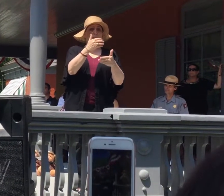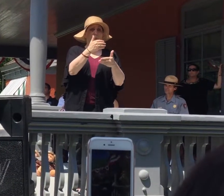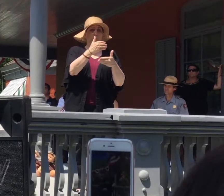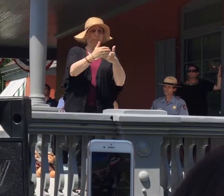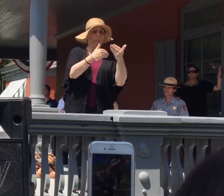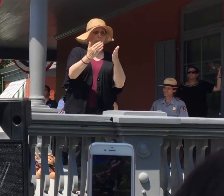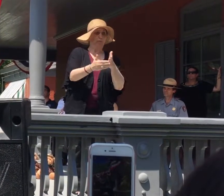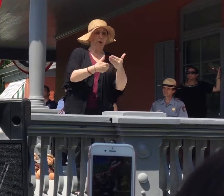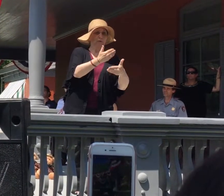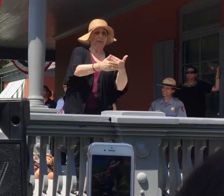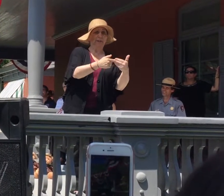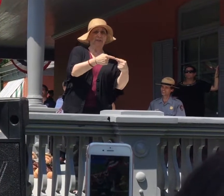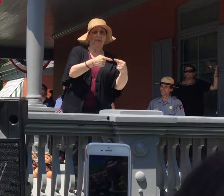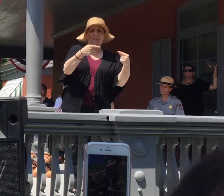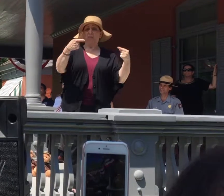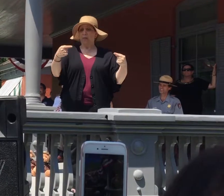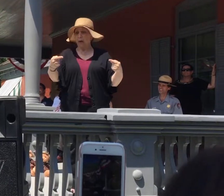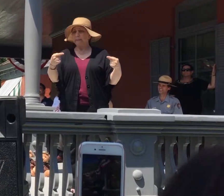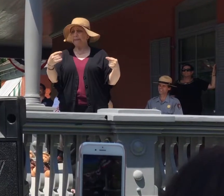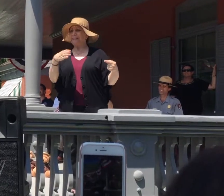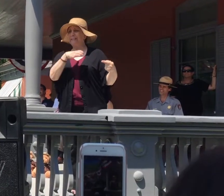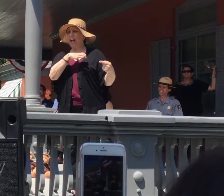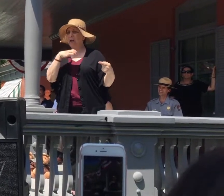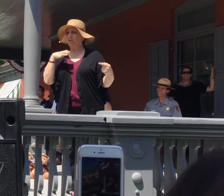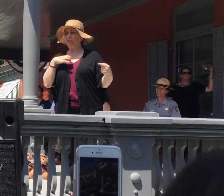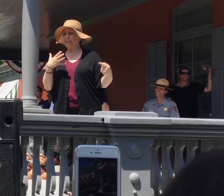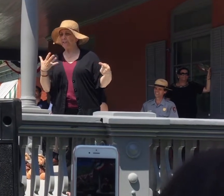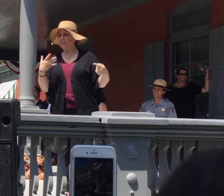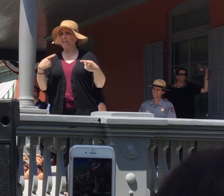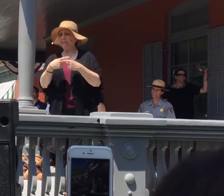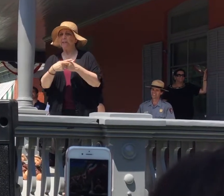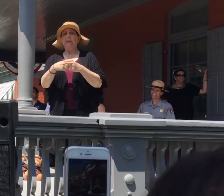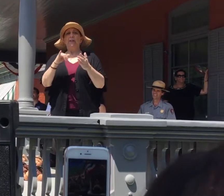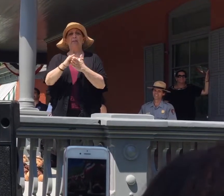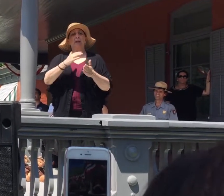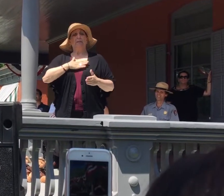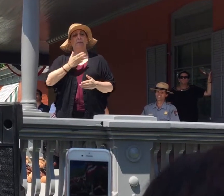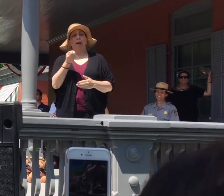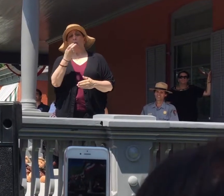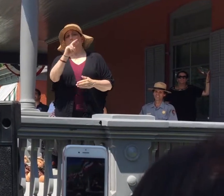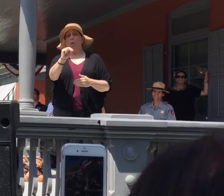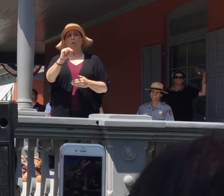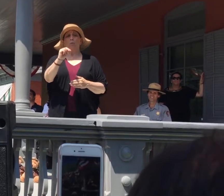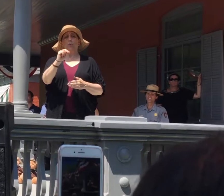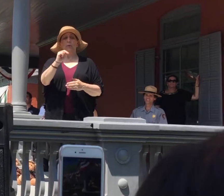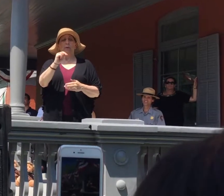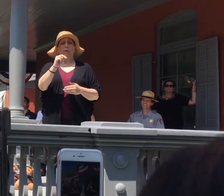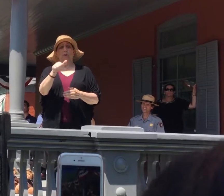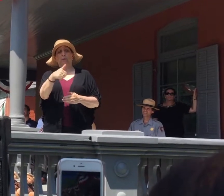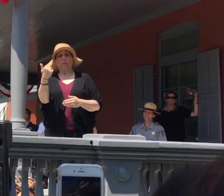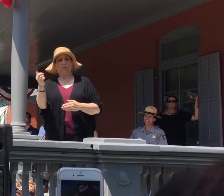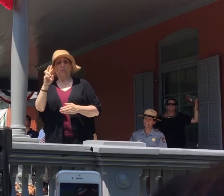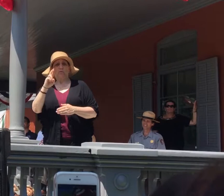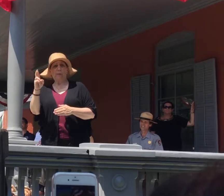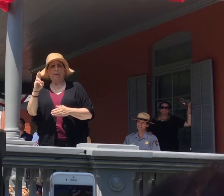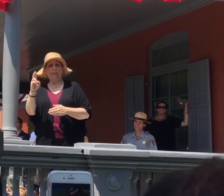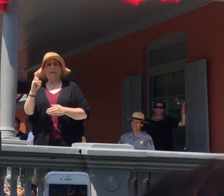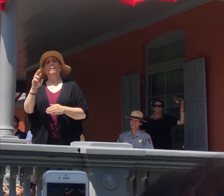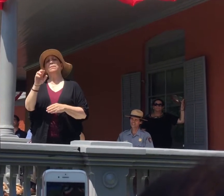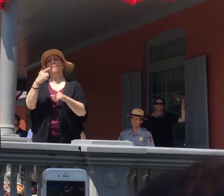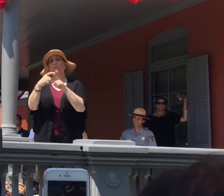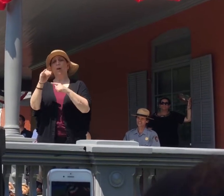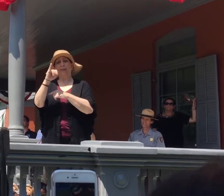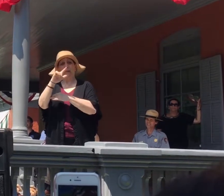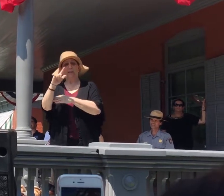progress is Congress. It was my own fellow Republican Speaker of the House, Joe Cannon of Danville,